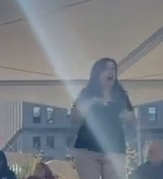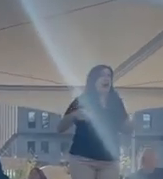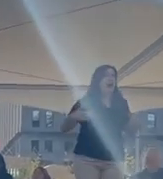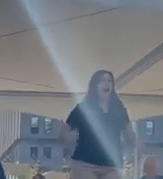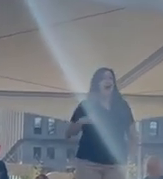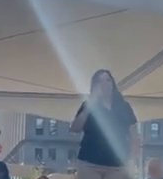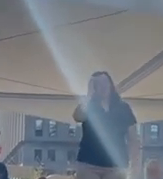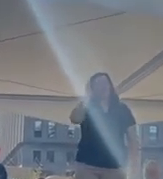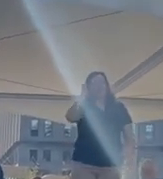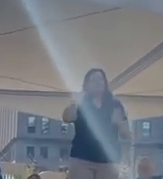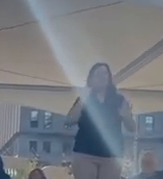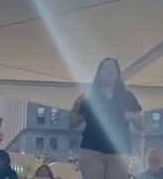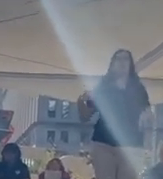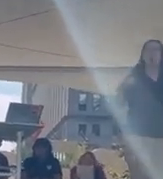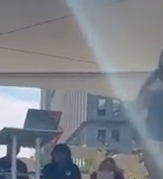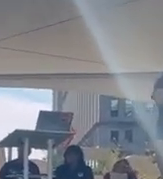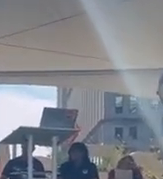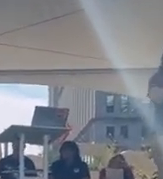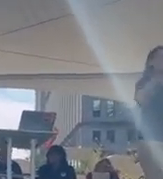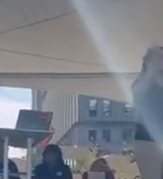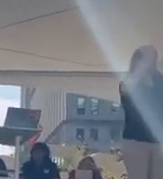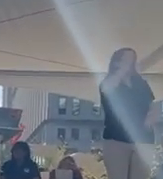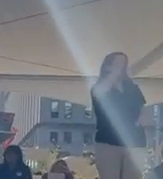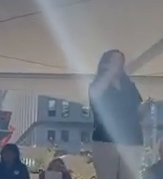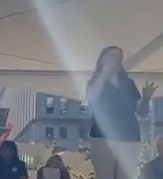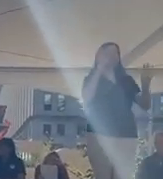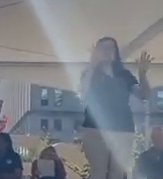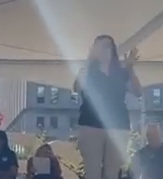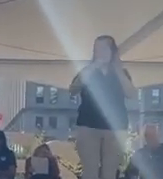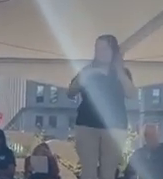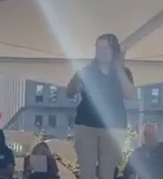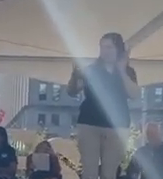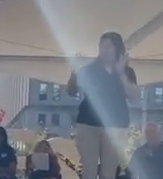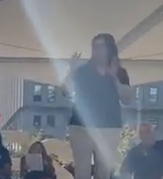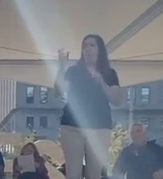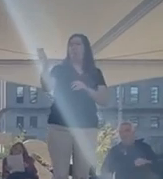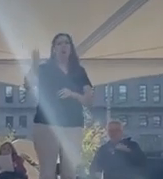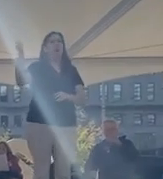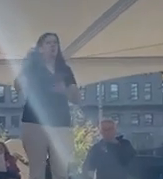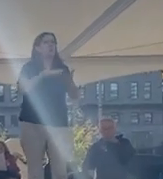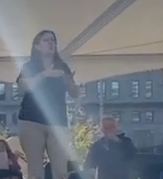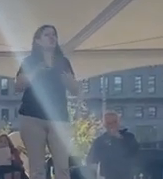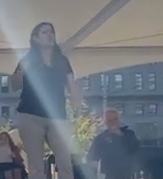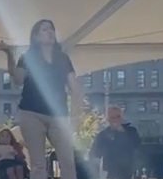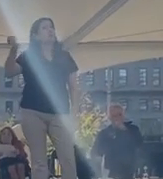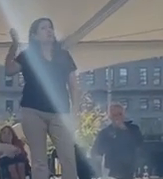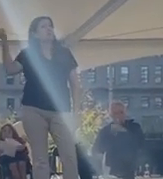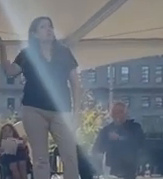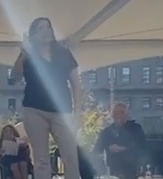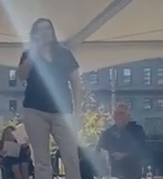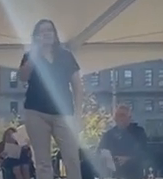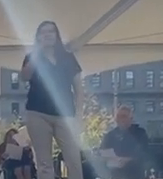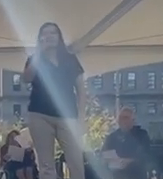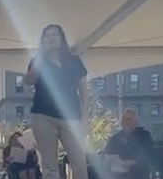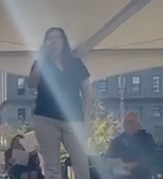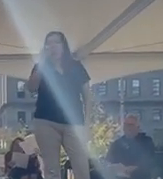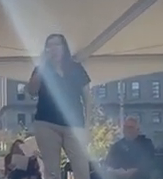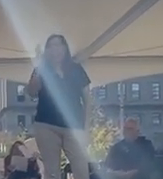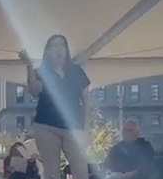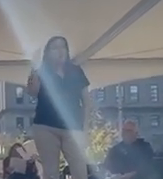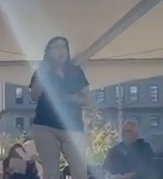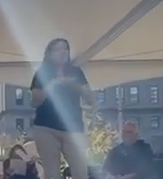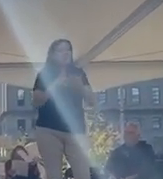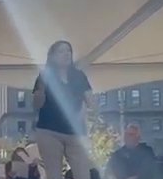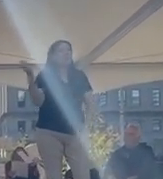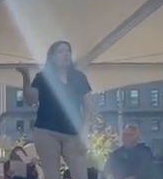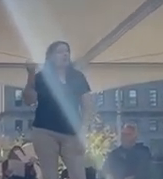talking about. Okay? We know, what is that? The hold music. We know Cisco hold music a little too